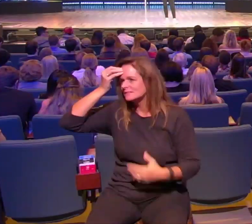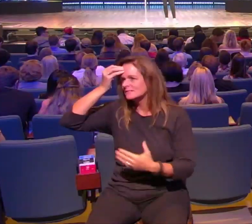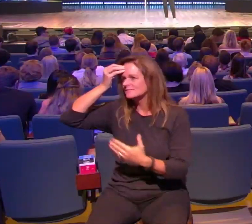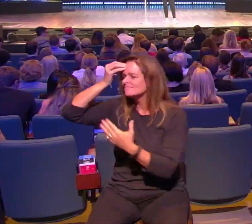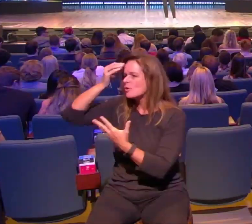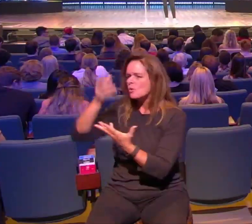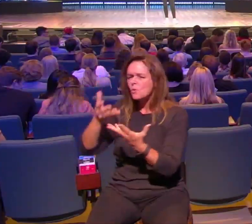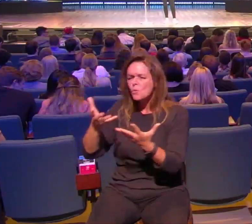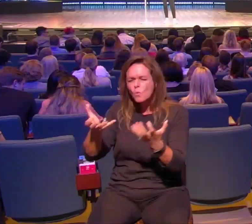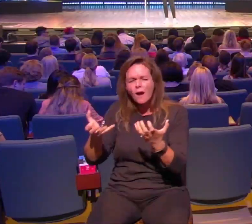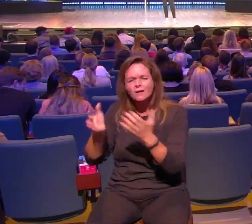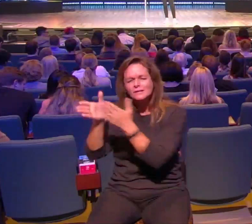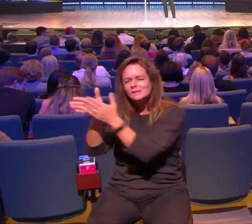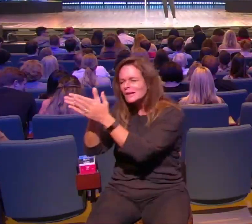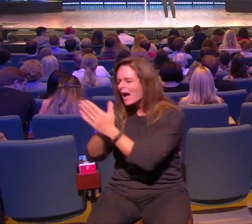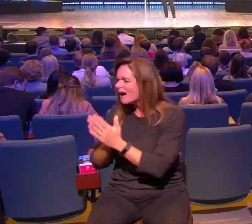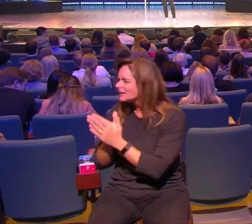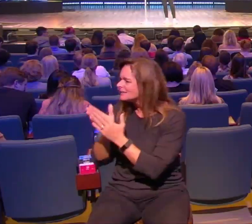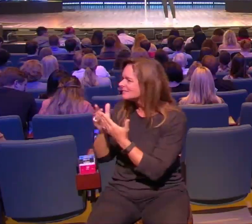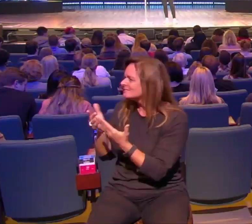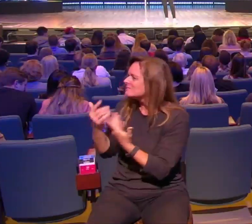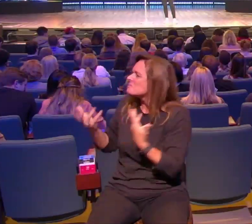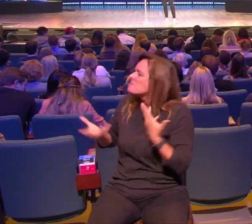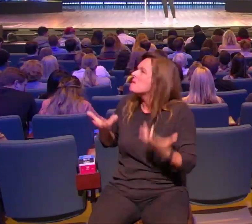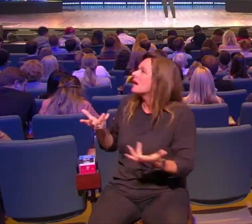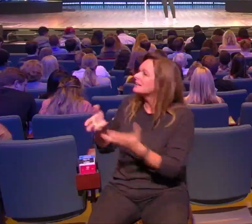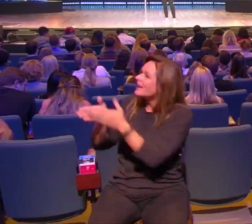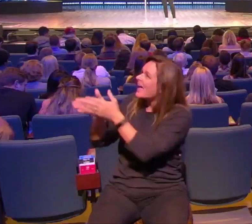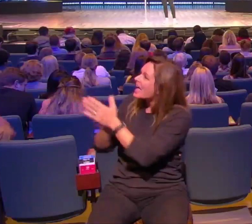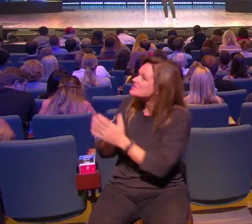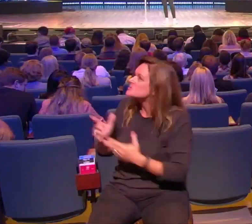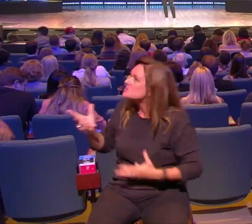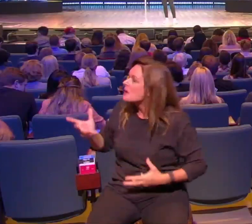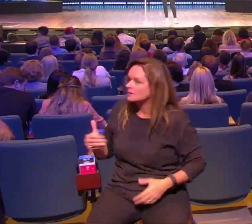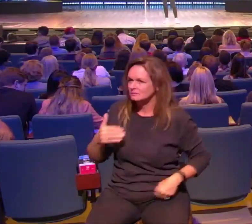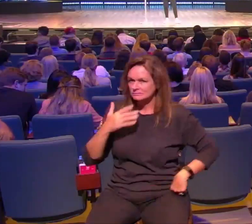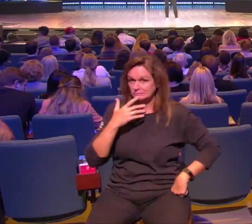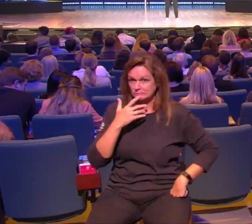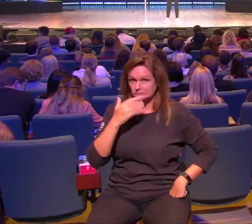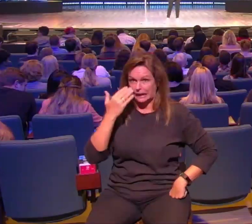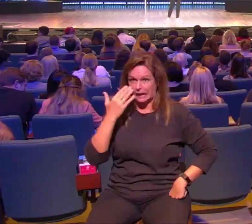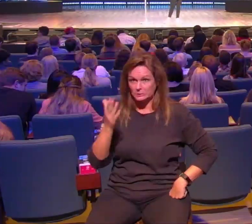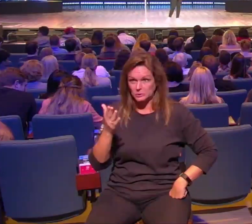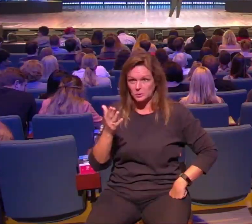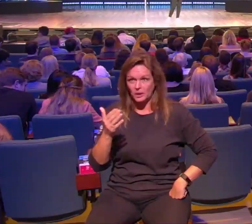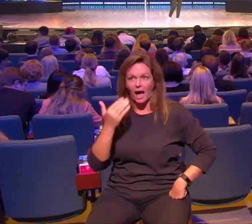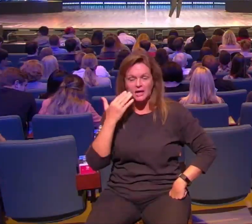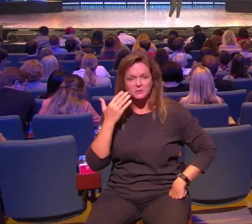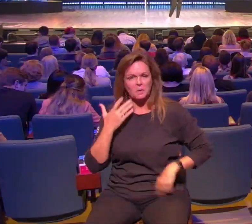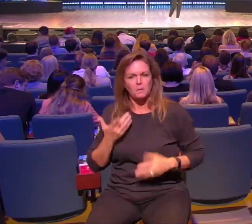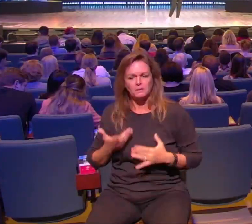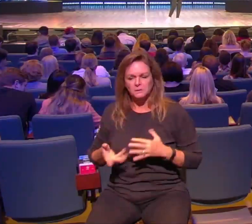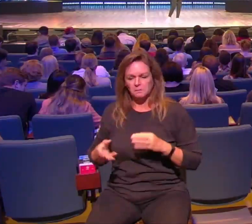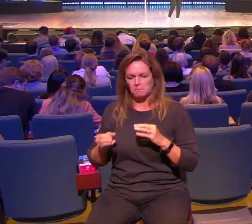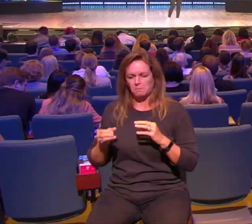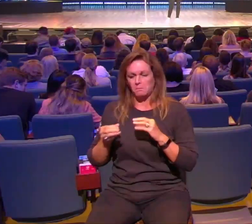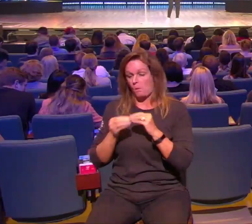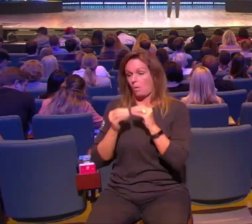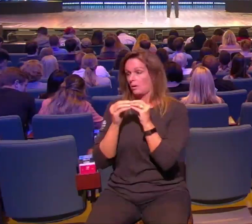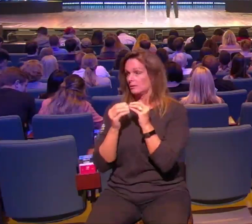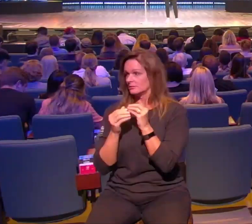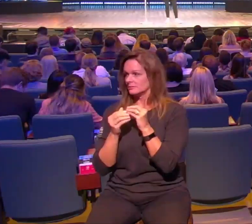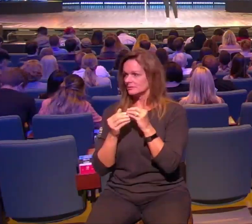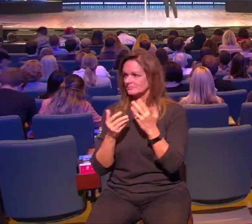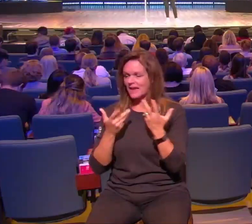God to do for you? And you might be sitting there thinking, I don't know, but I know there has to be more. I don't